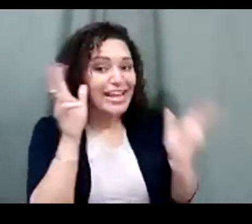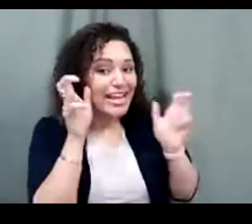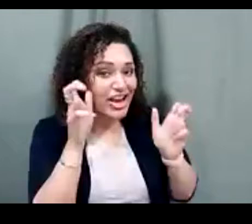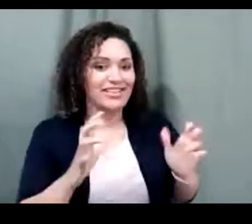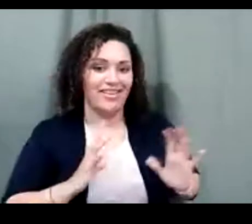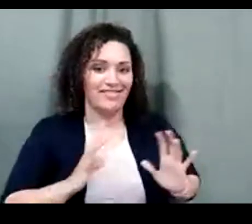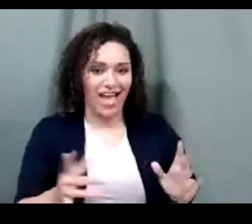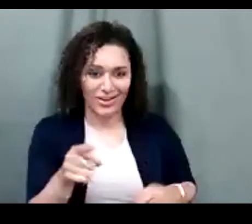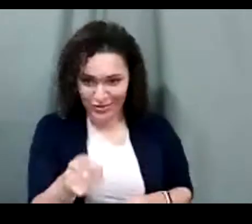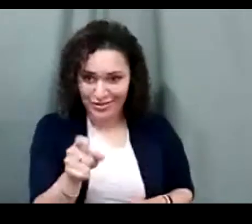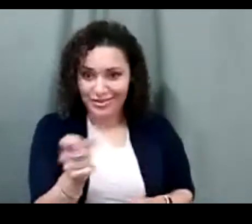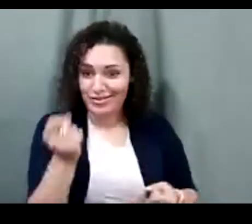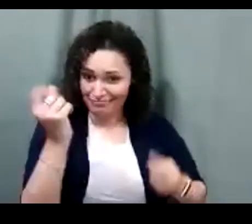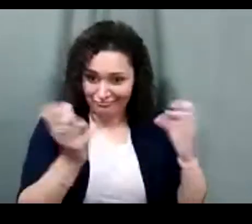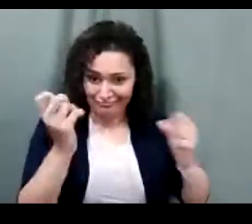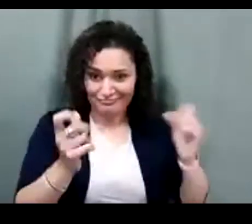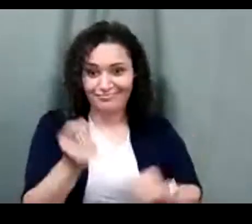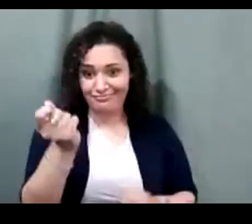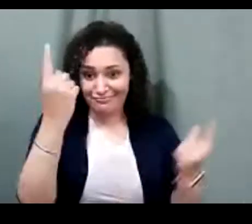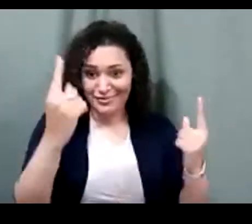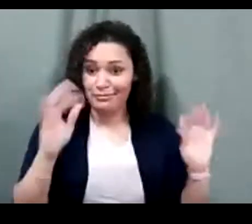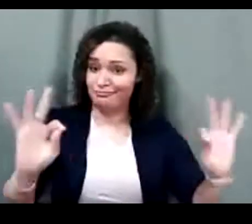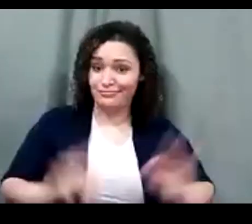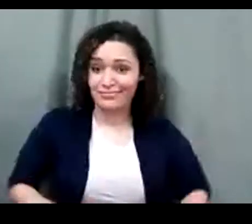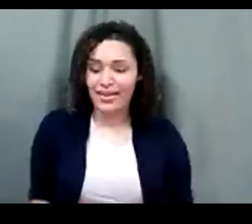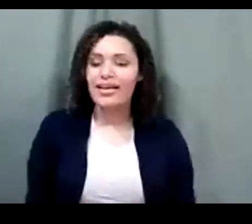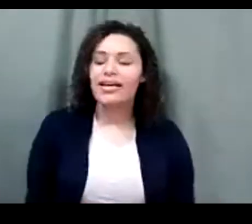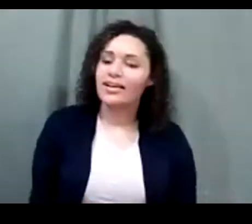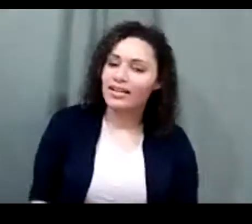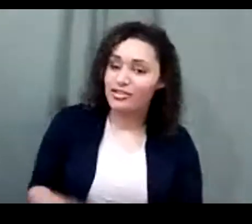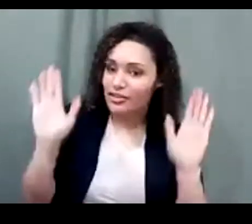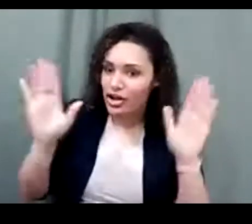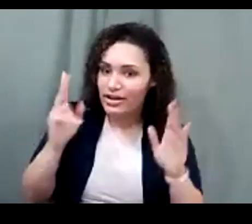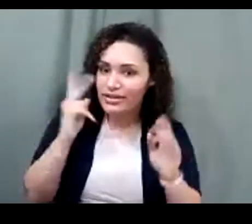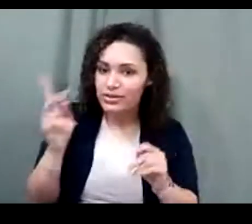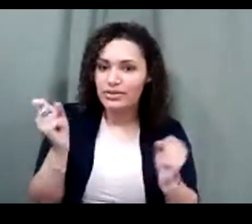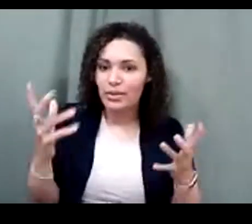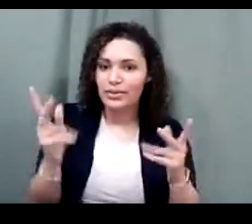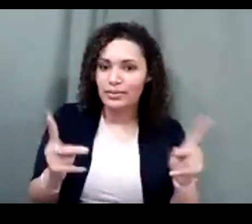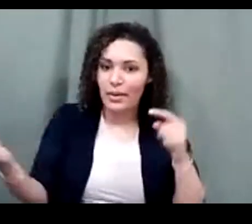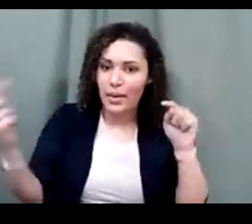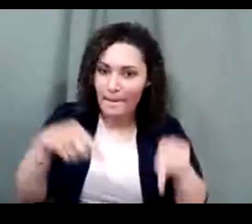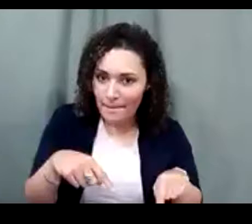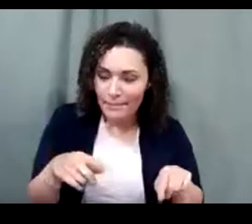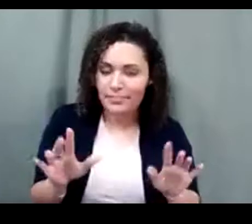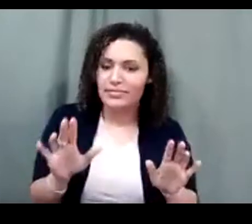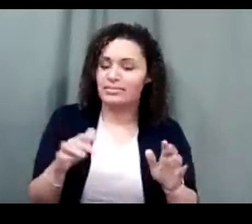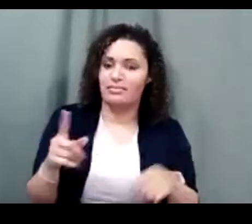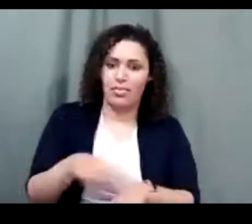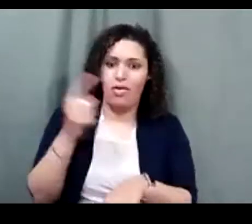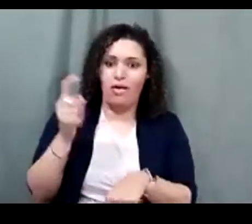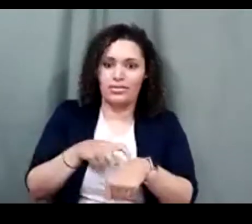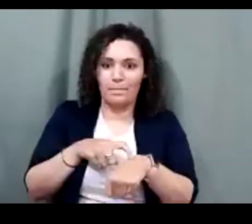read sign language. You're okay. You're good, right? Exactly. So it's great to see so many people coming out. I feel like it has been a long time,